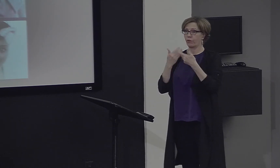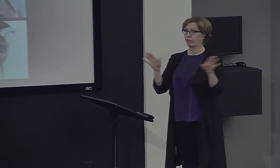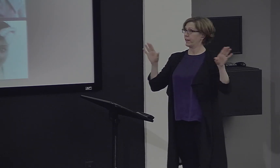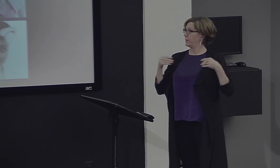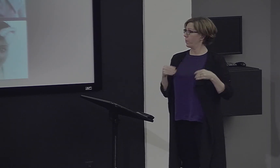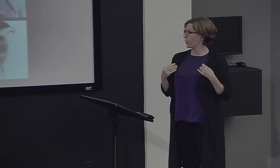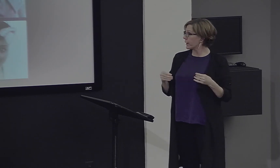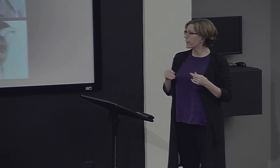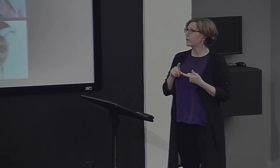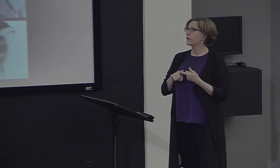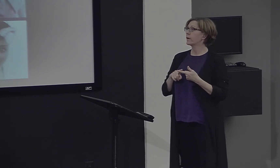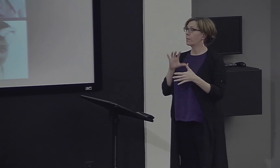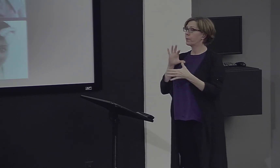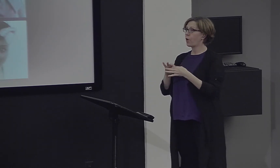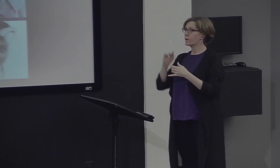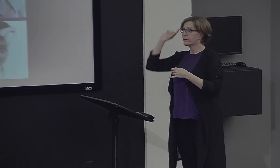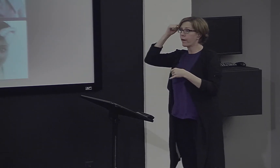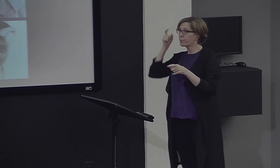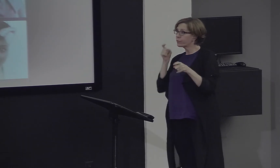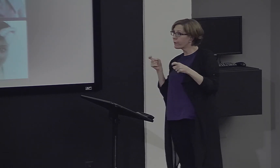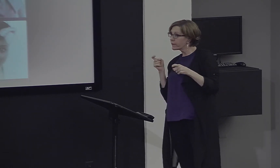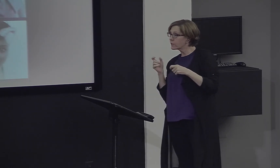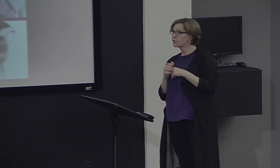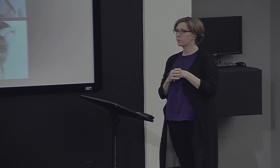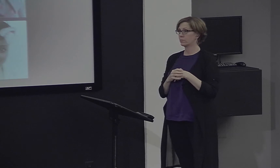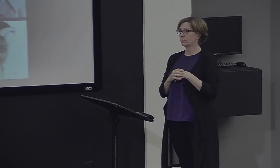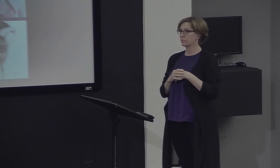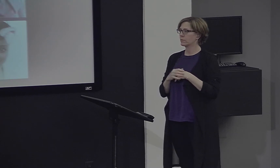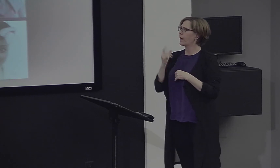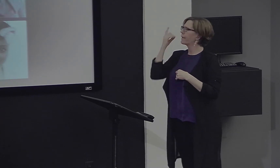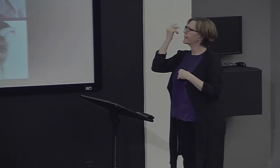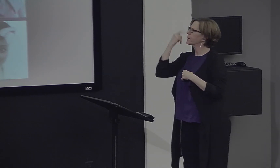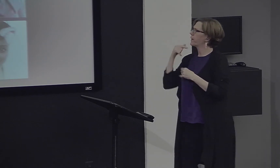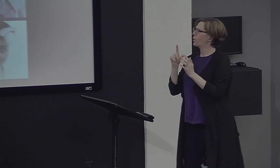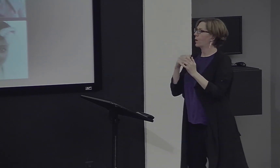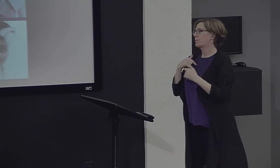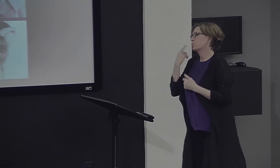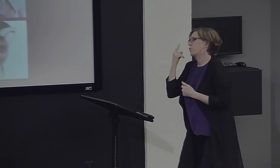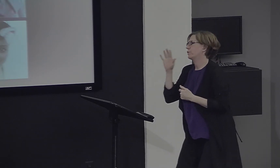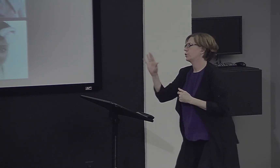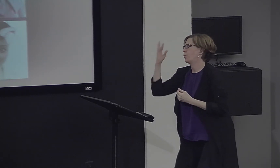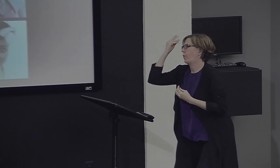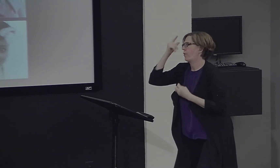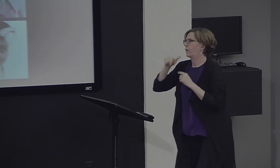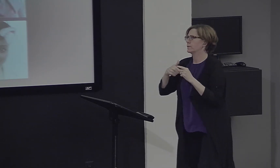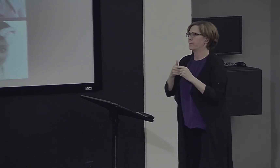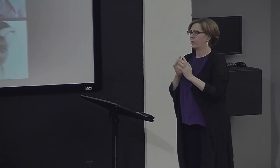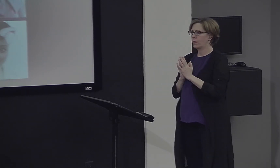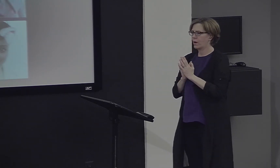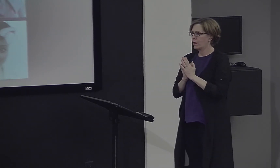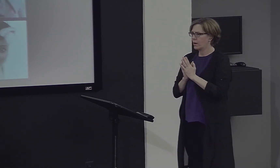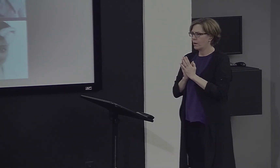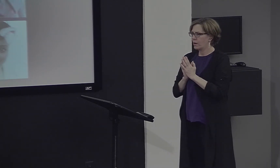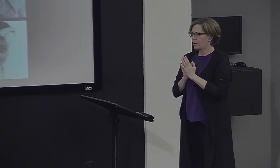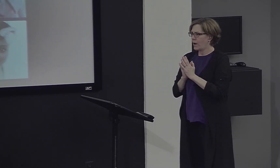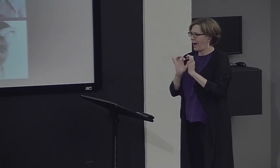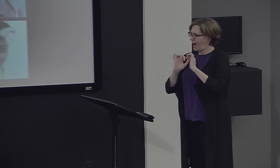interpreting belong? Does it belong in the free market? Does it belong under government regulations? So I'm just